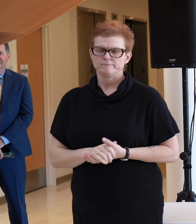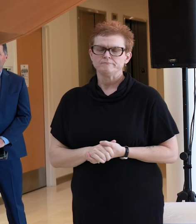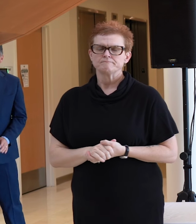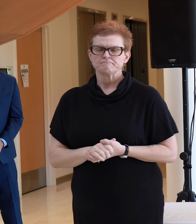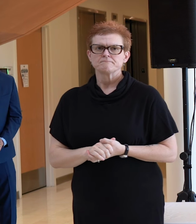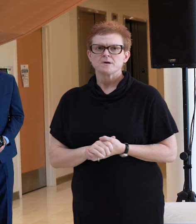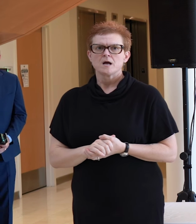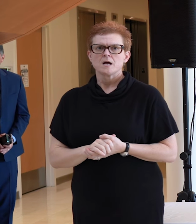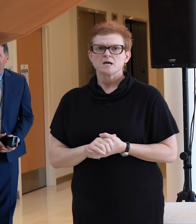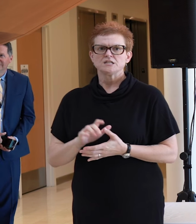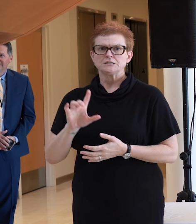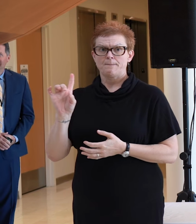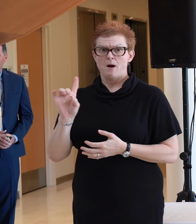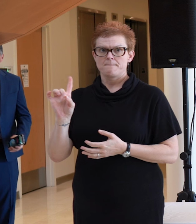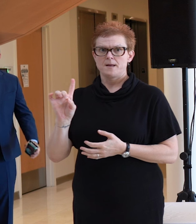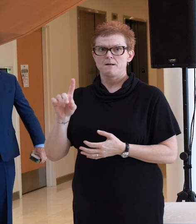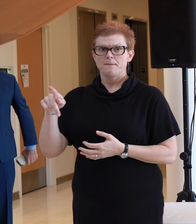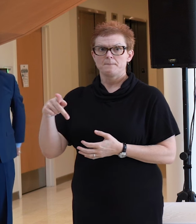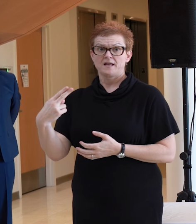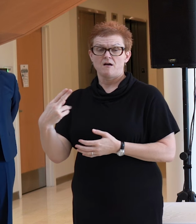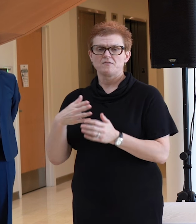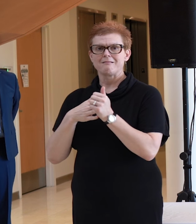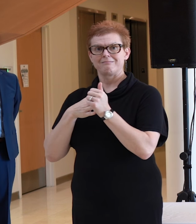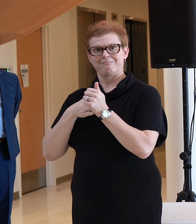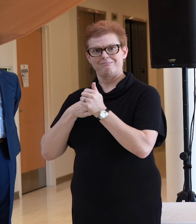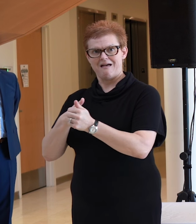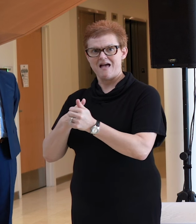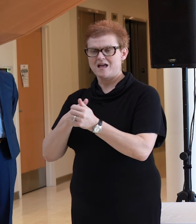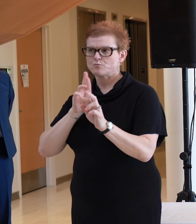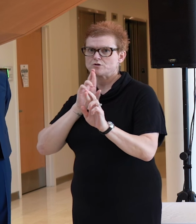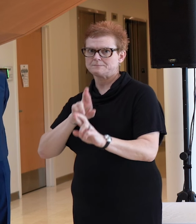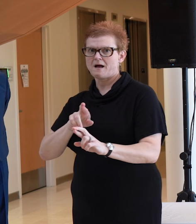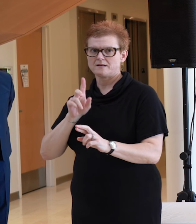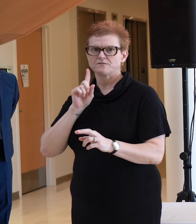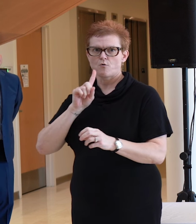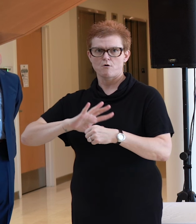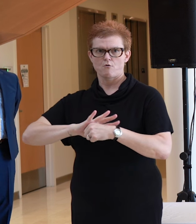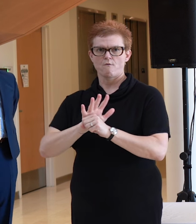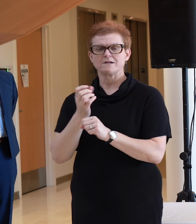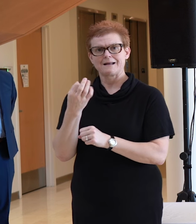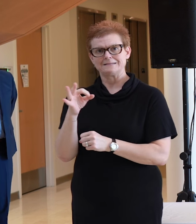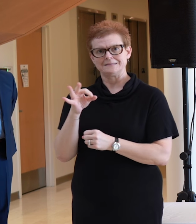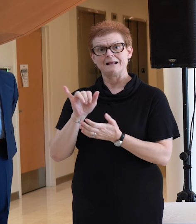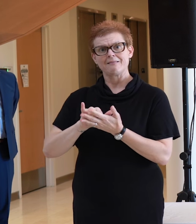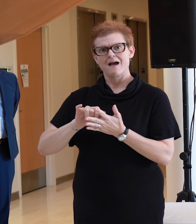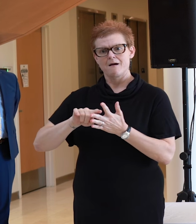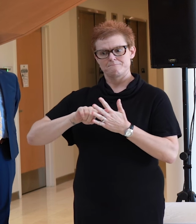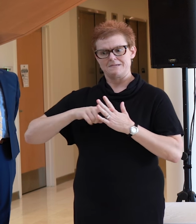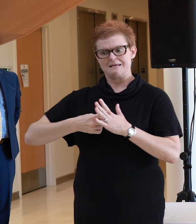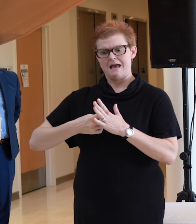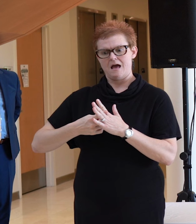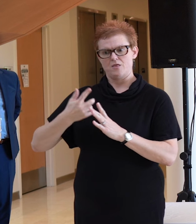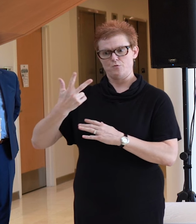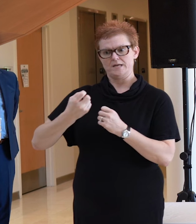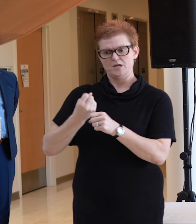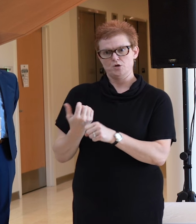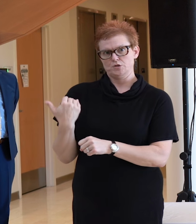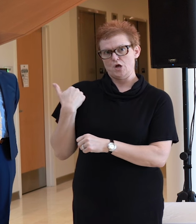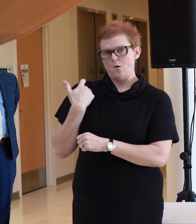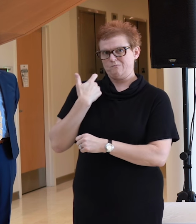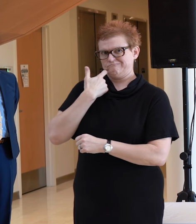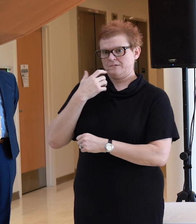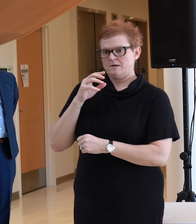The Department of Public Health led the county response to the COVID-19 pandemic, which began 3 years ago last month, filling our